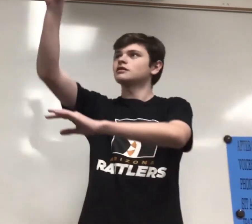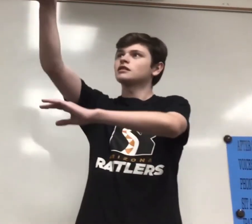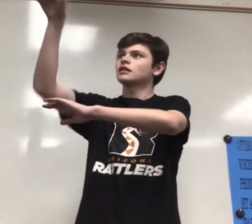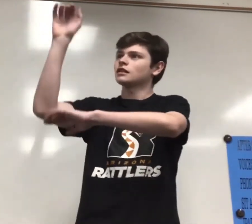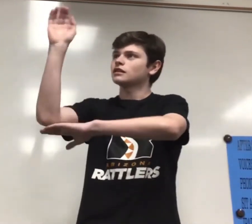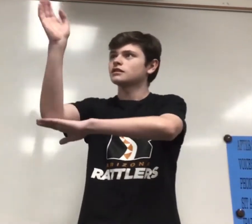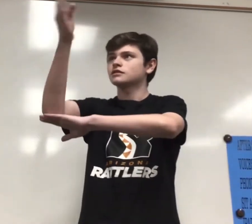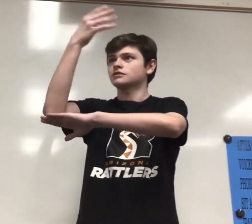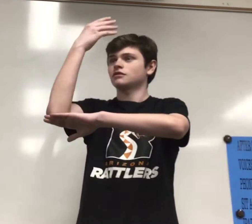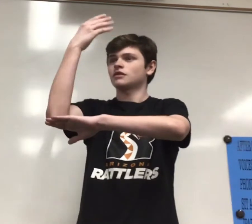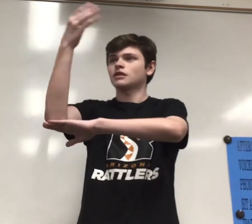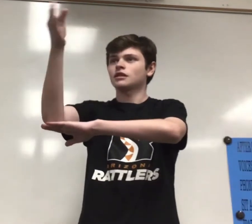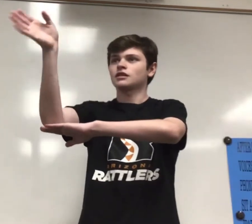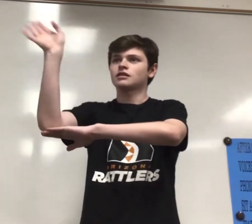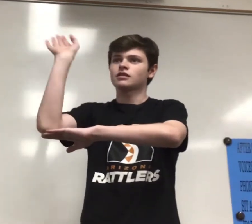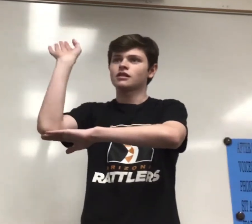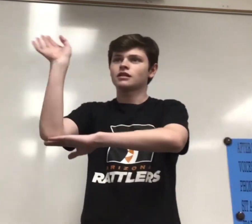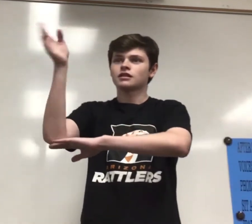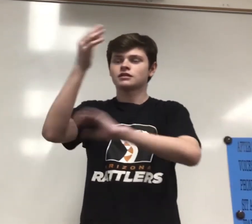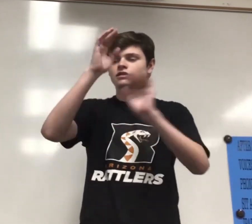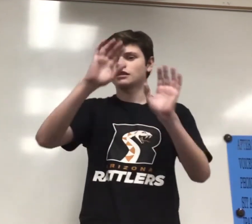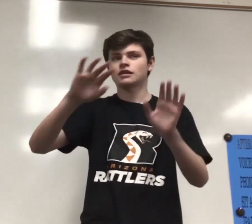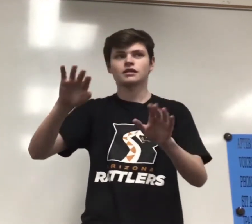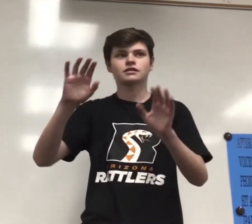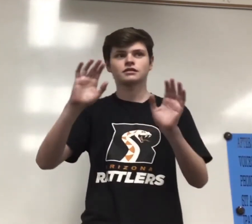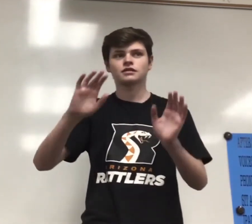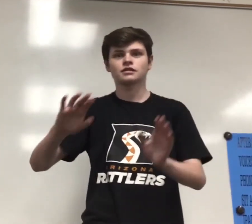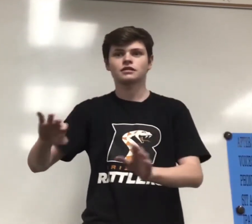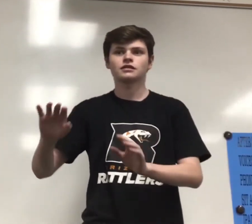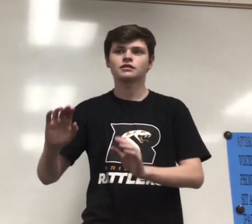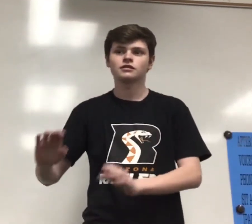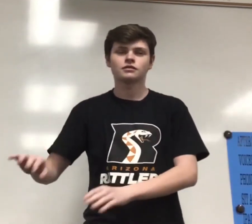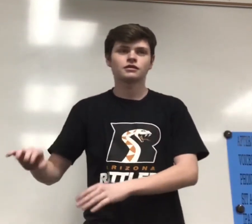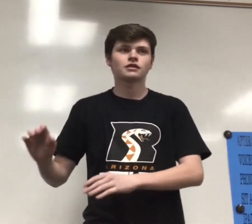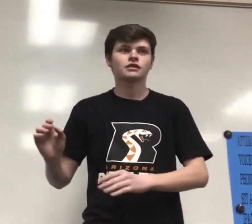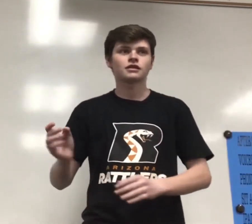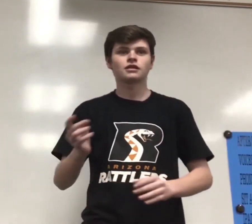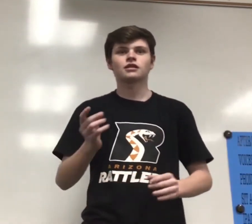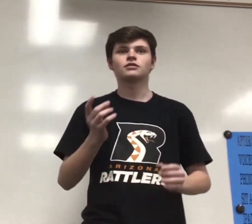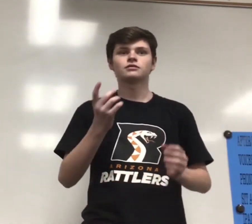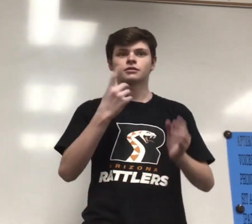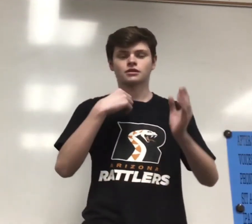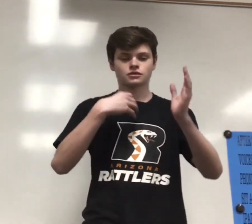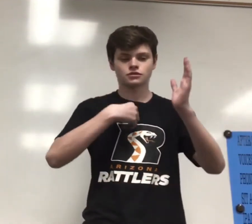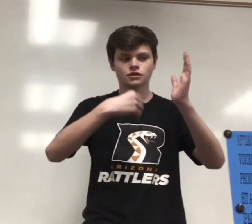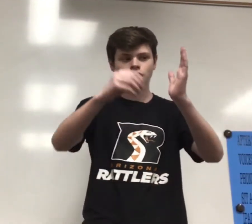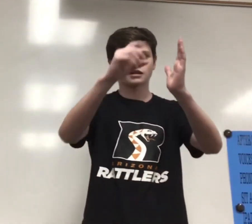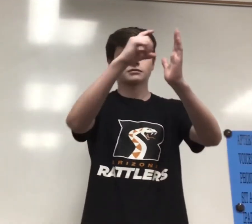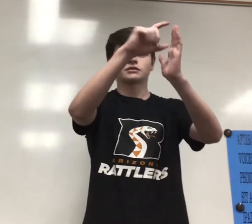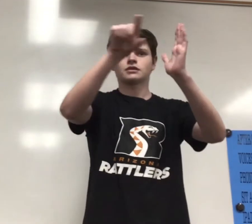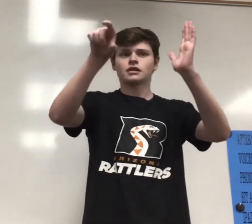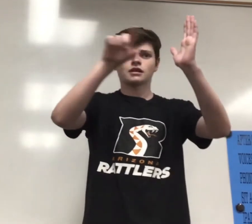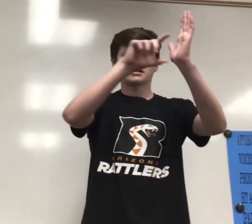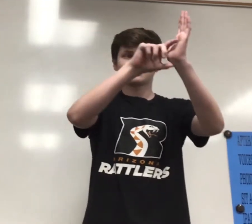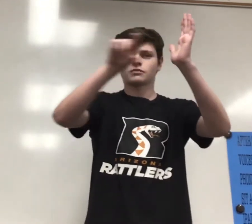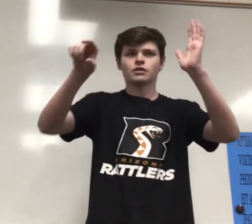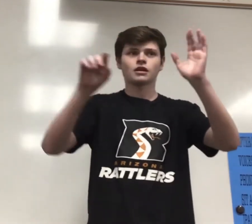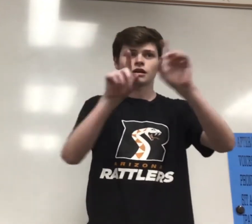at the twilight's last gleaming Whose broad stripes and bright